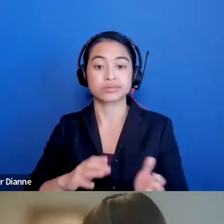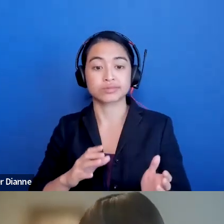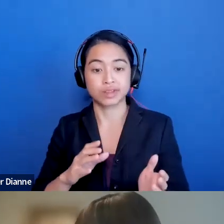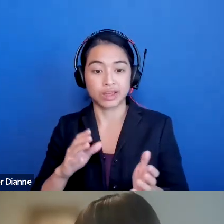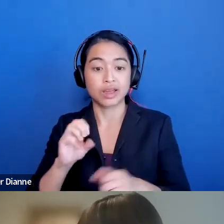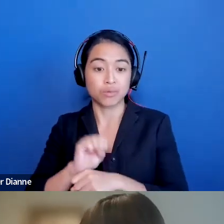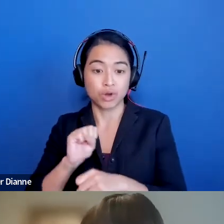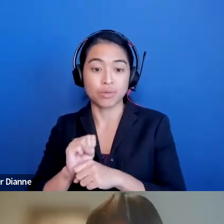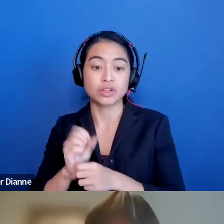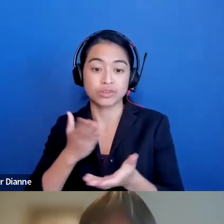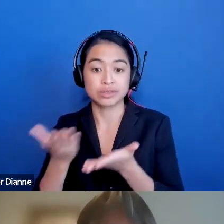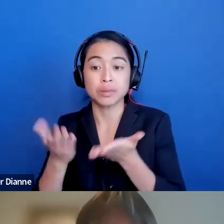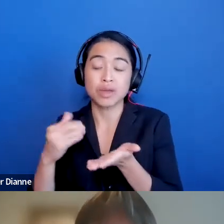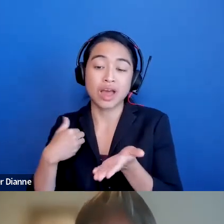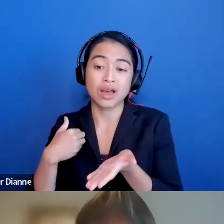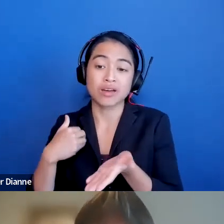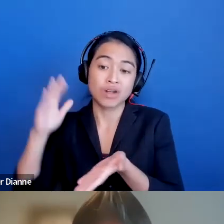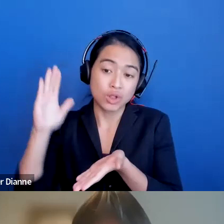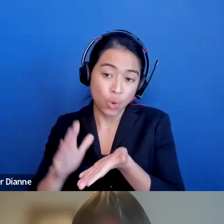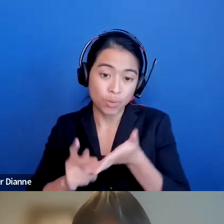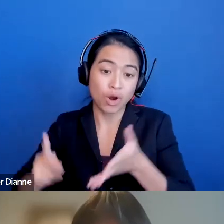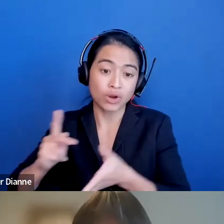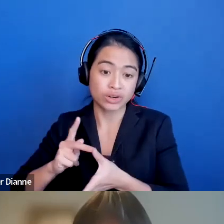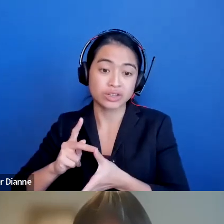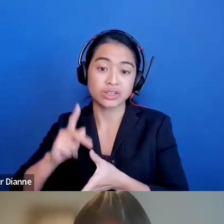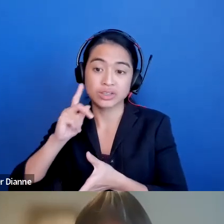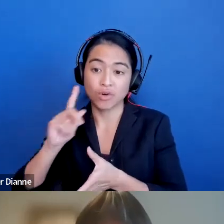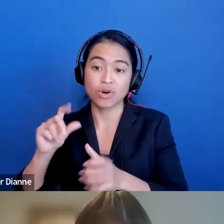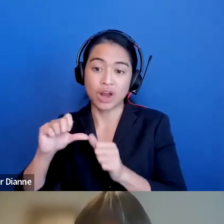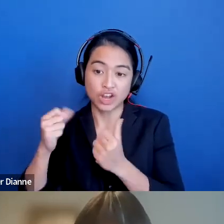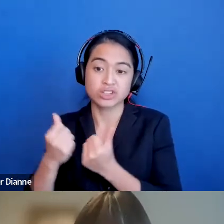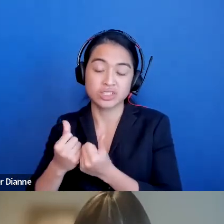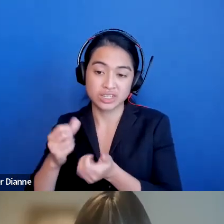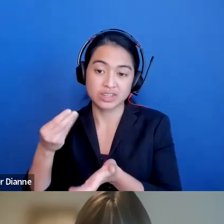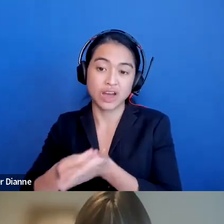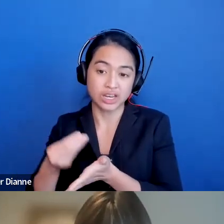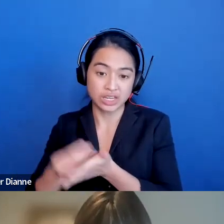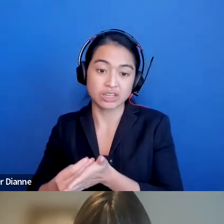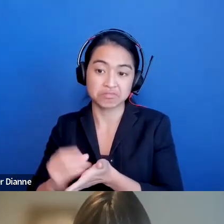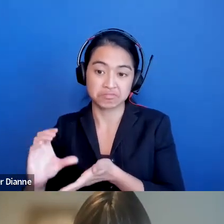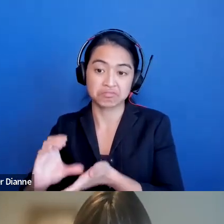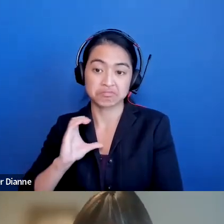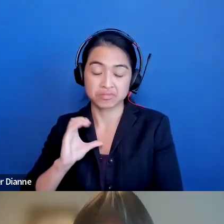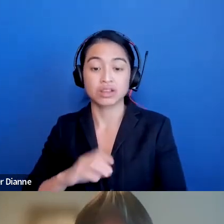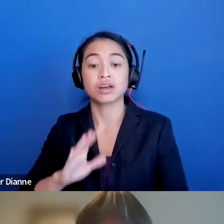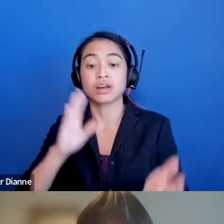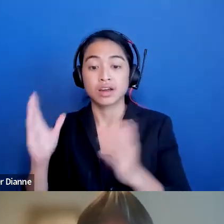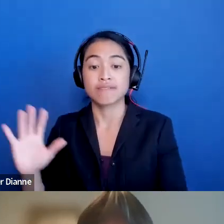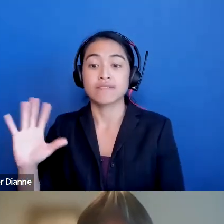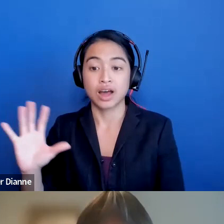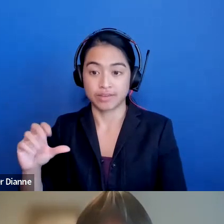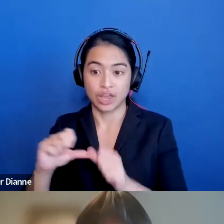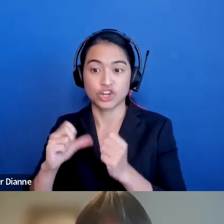services may have lower priority within agency for funding efforts. And then a 5 would mean agency